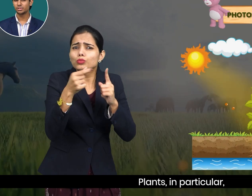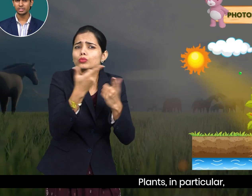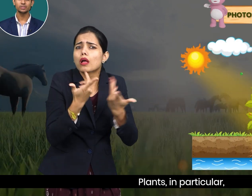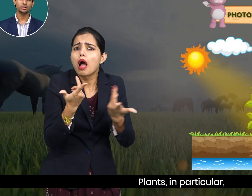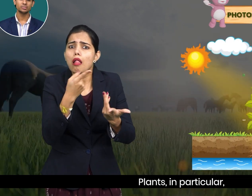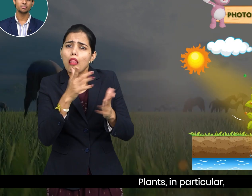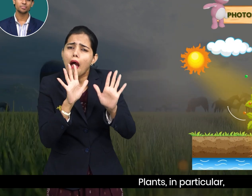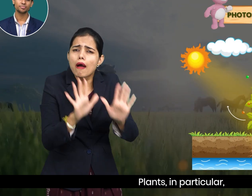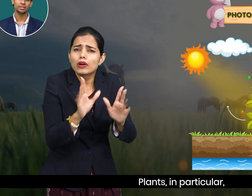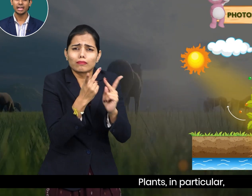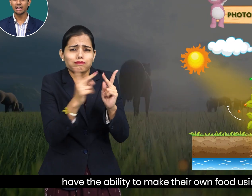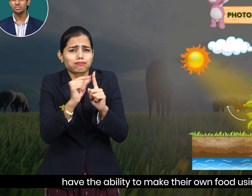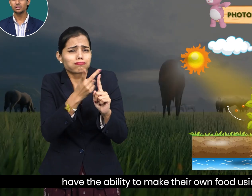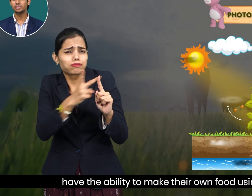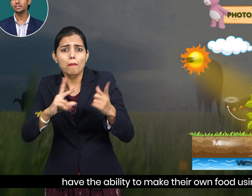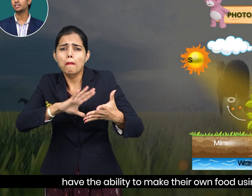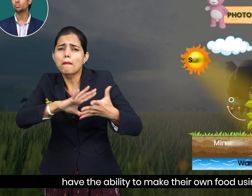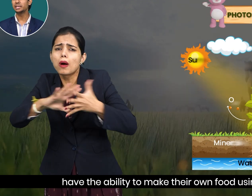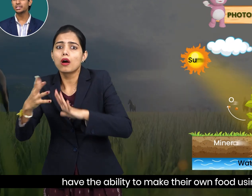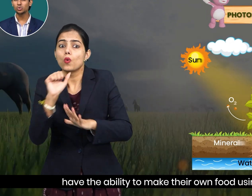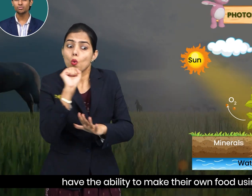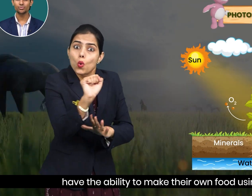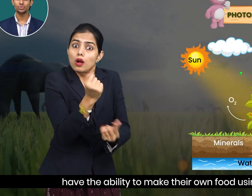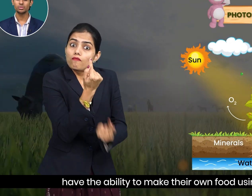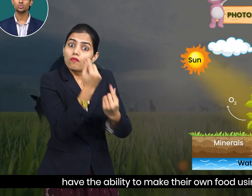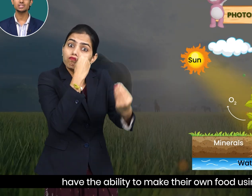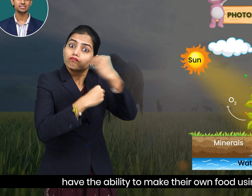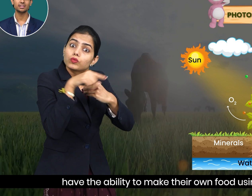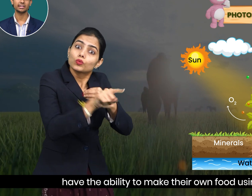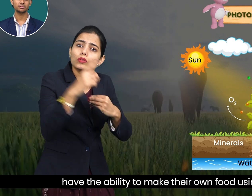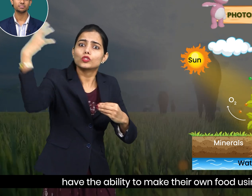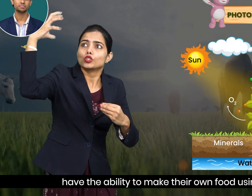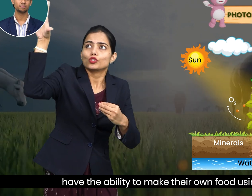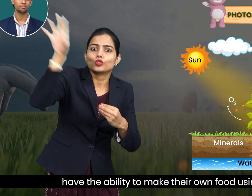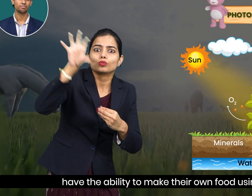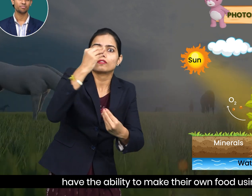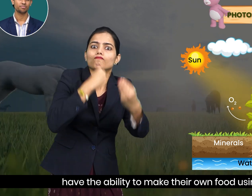Plants in particular have the ability to make their own food using sunlight.